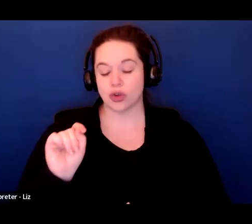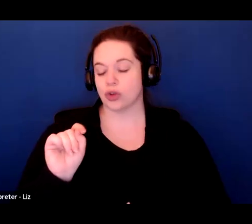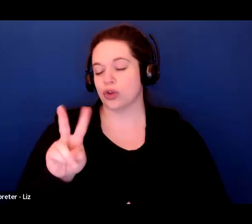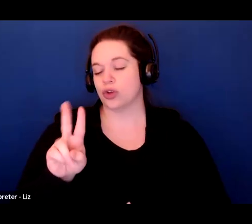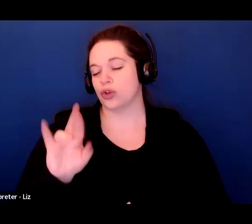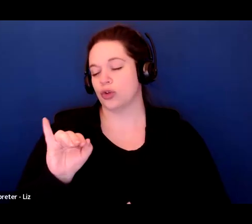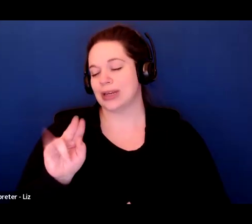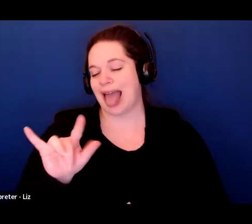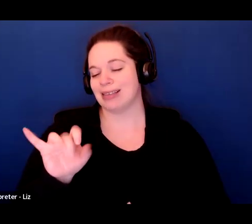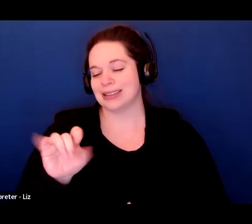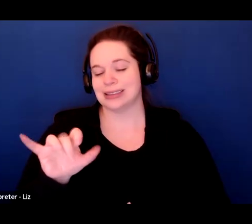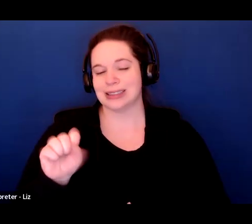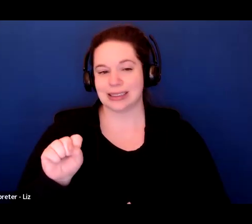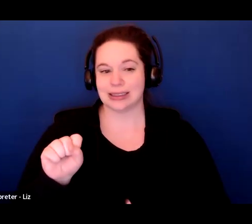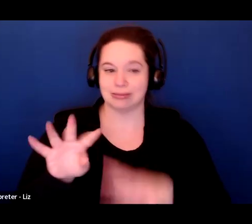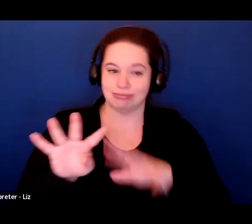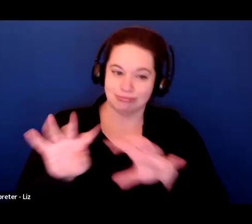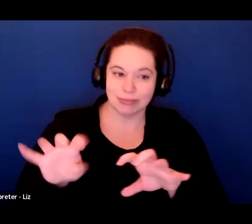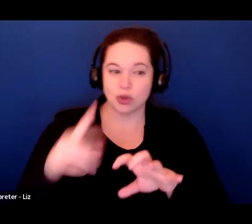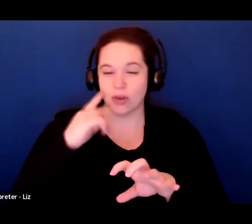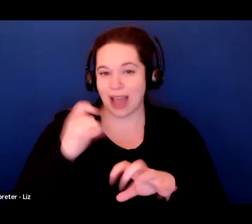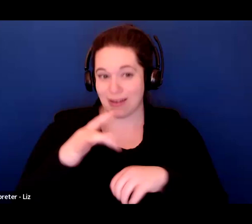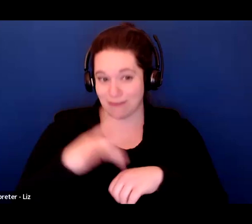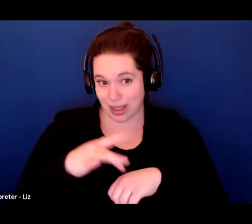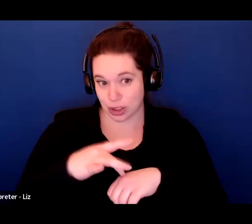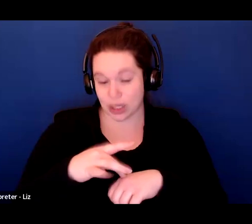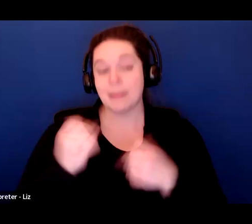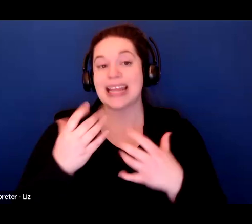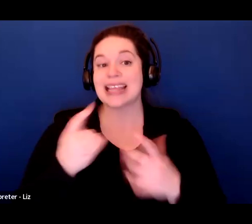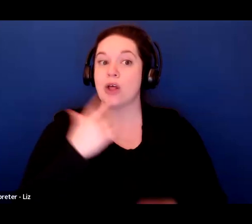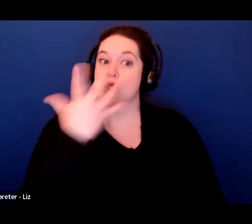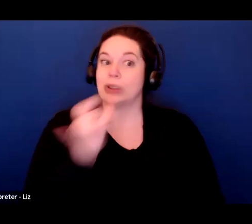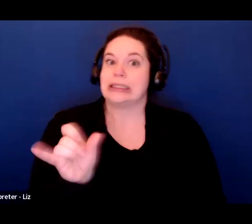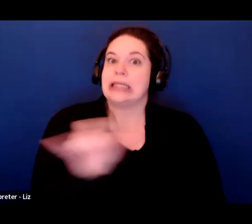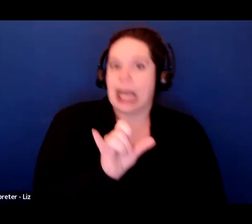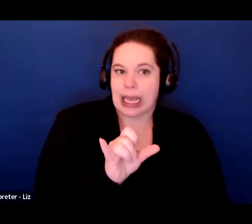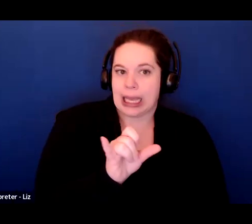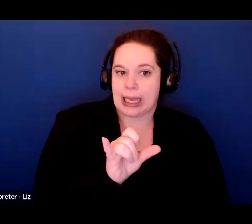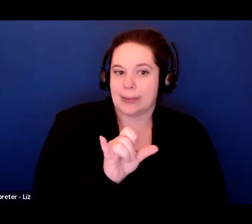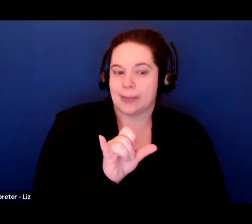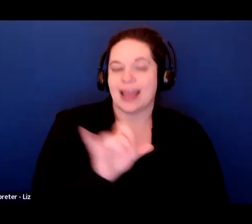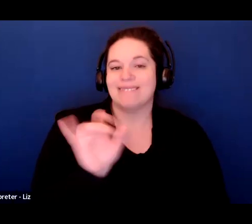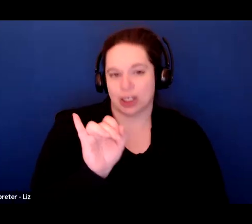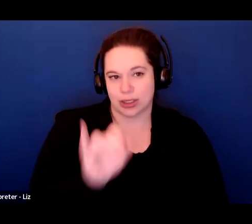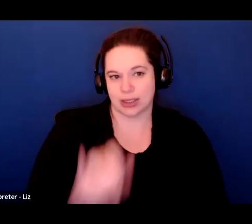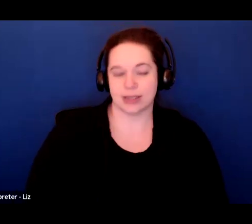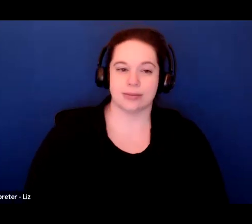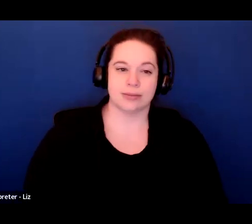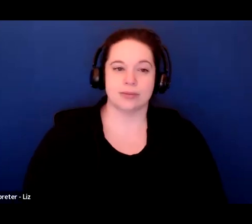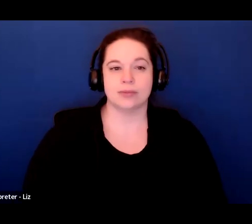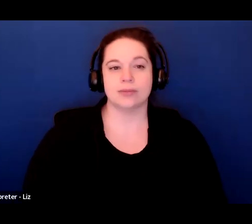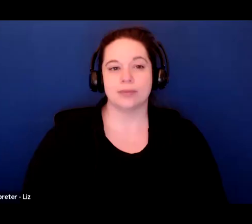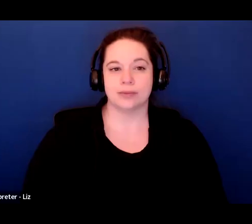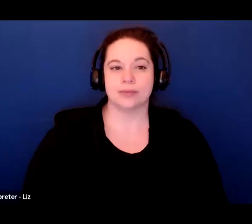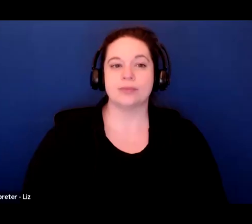have an infection, because there are a lot of things that mimic infections. And then we always have you after